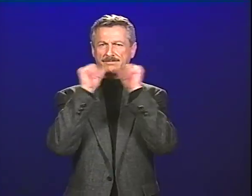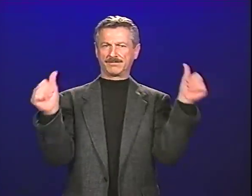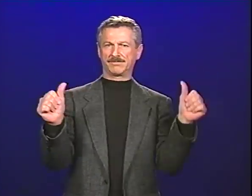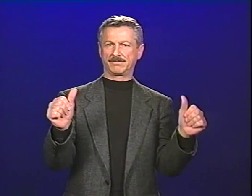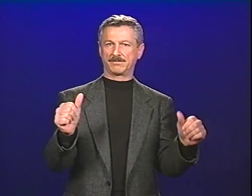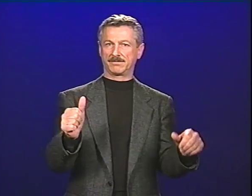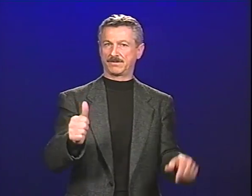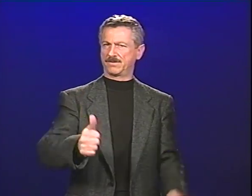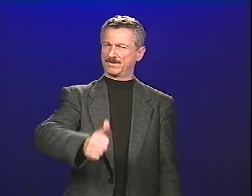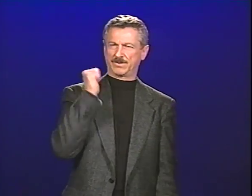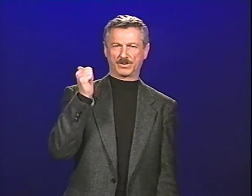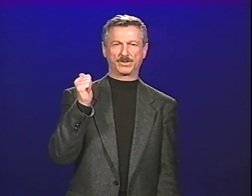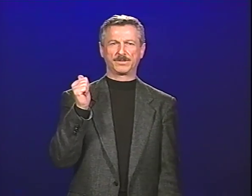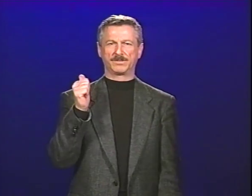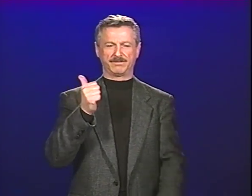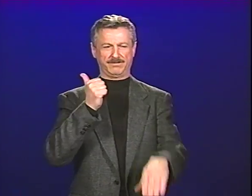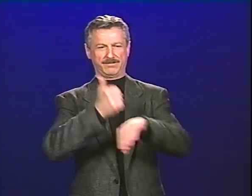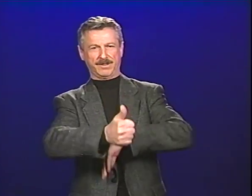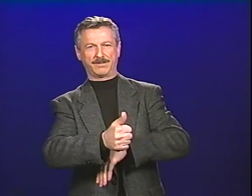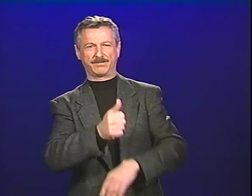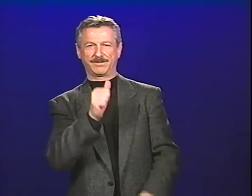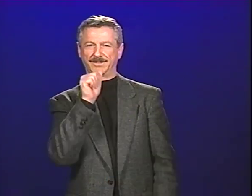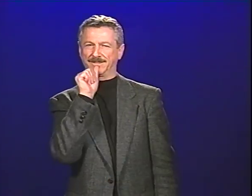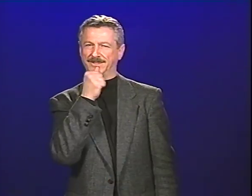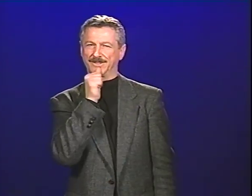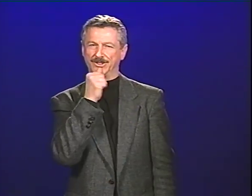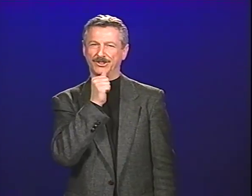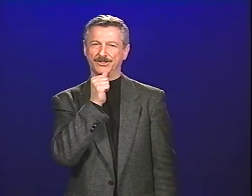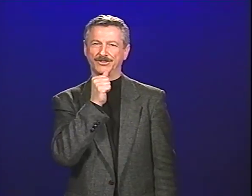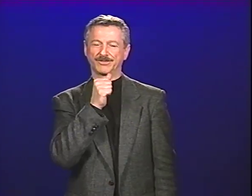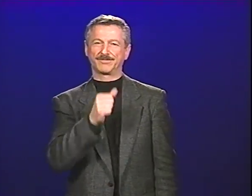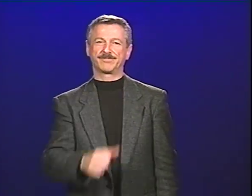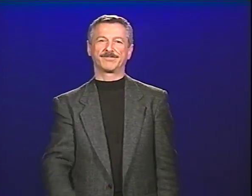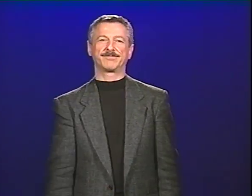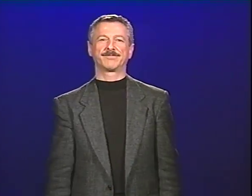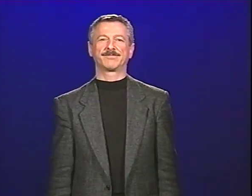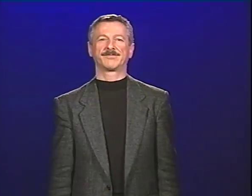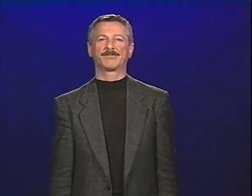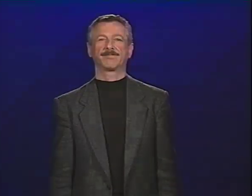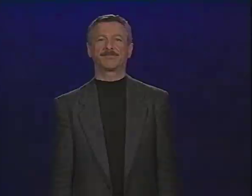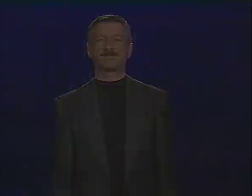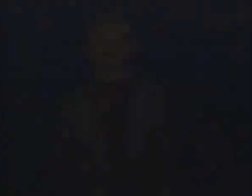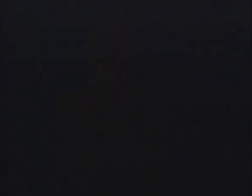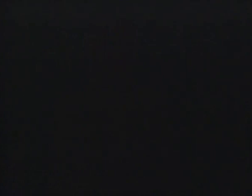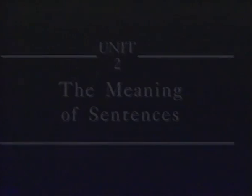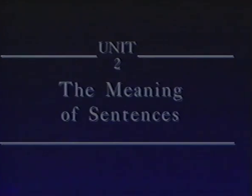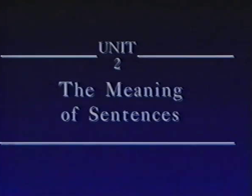Not, deny, refuse, blame, suffer.